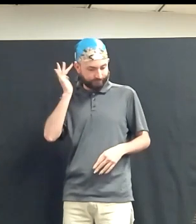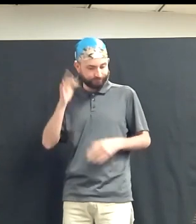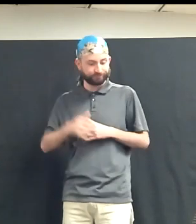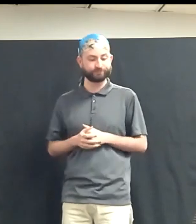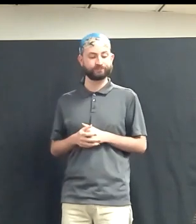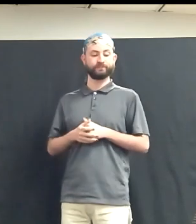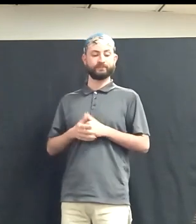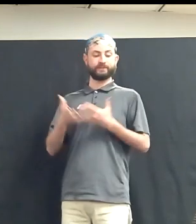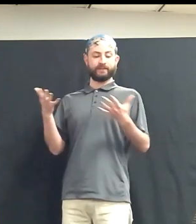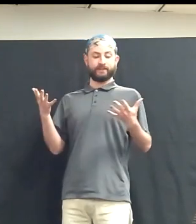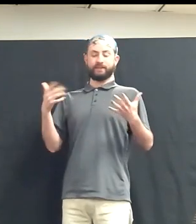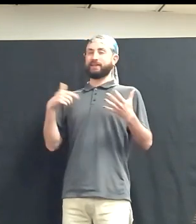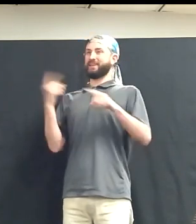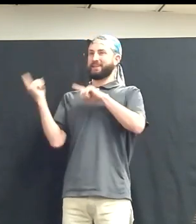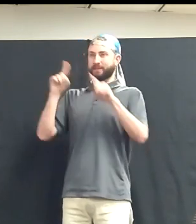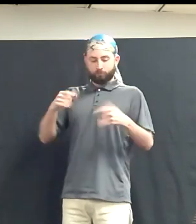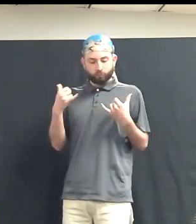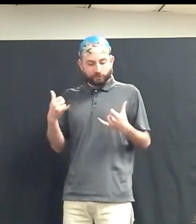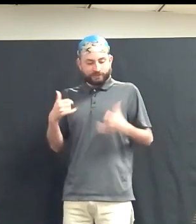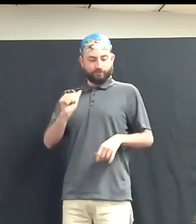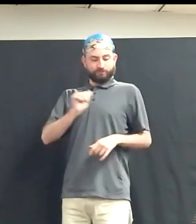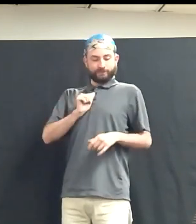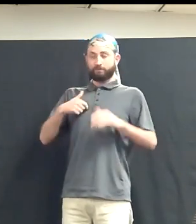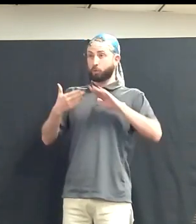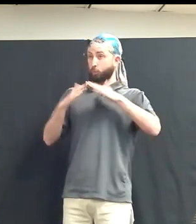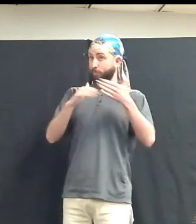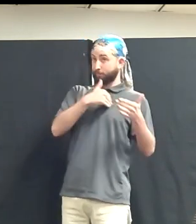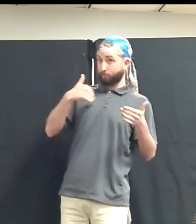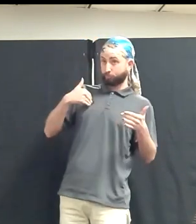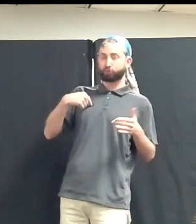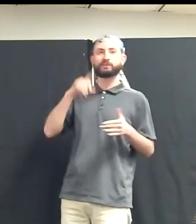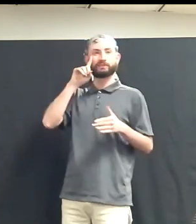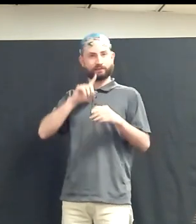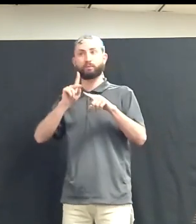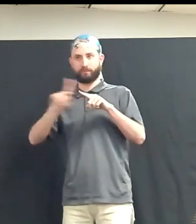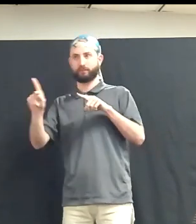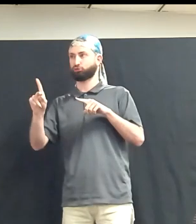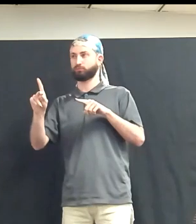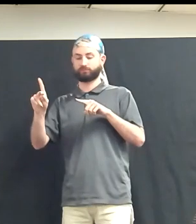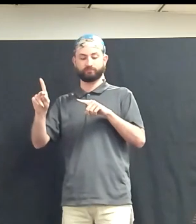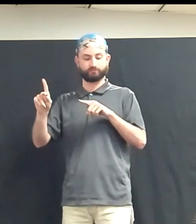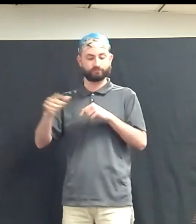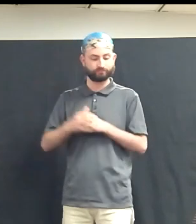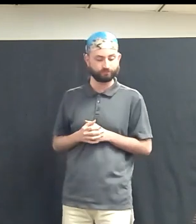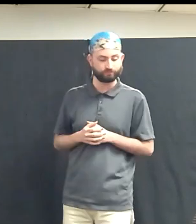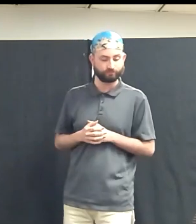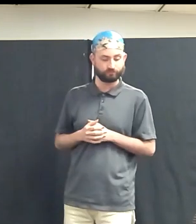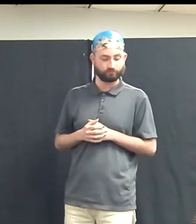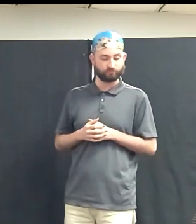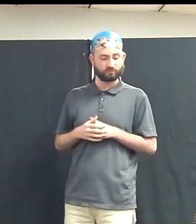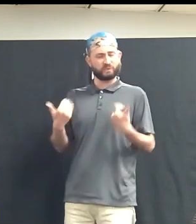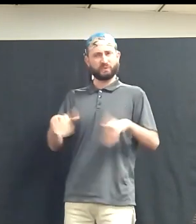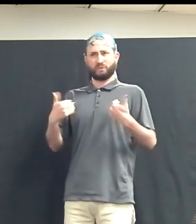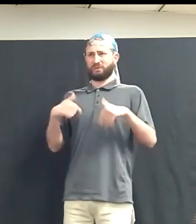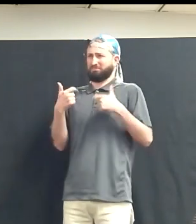Thompson, and I am coming here today as a community member as well as a deaf